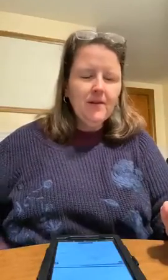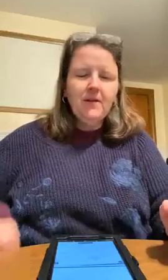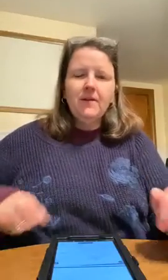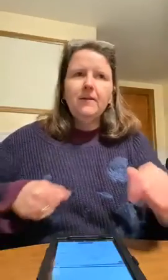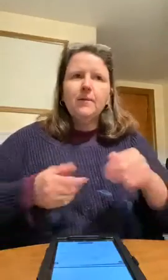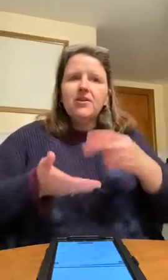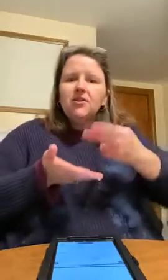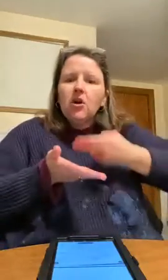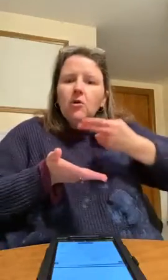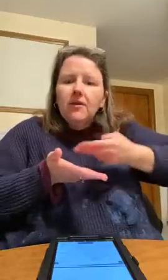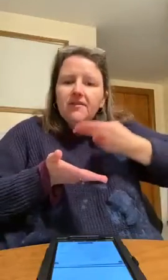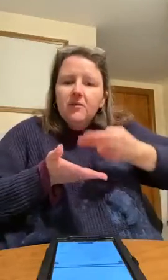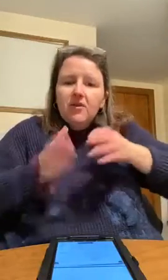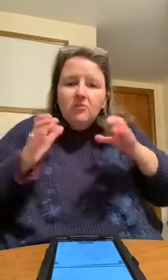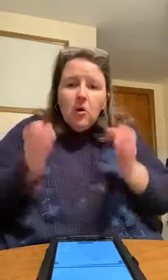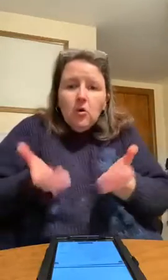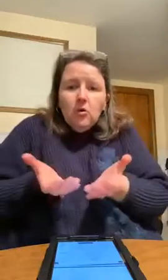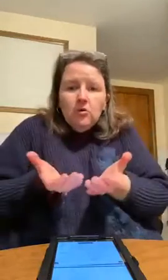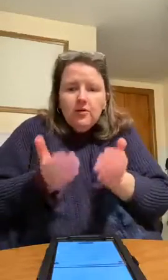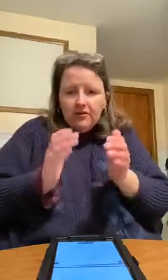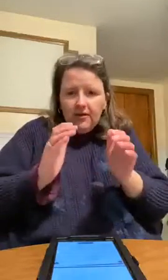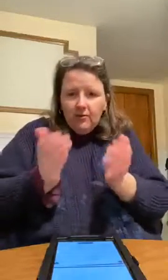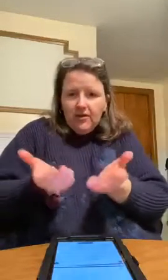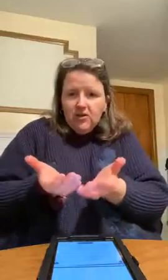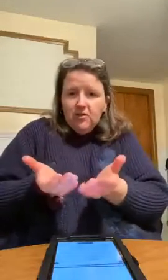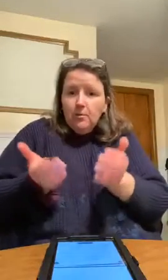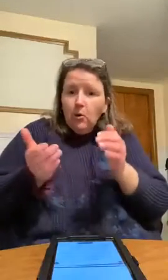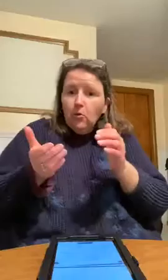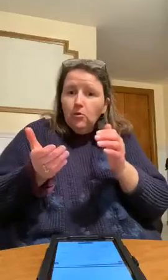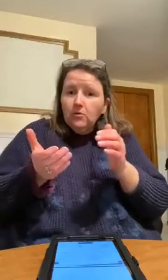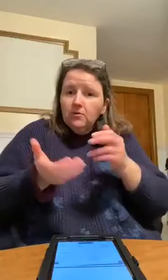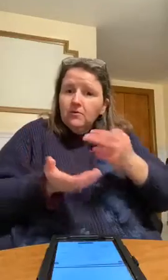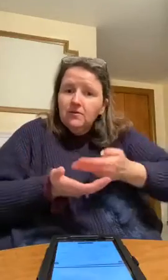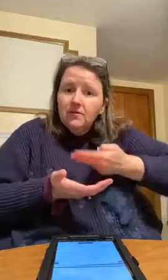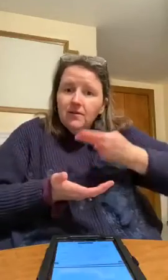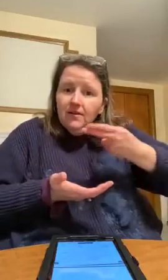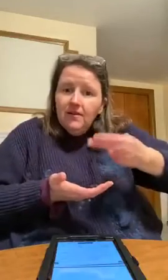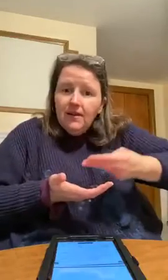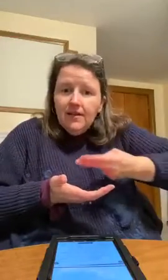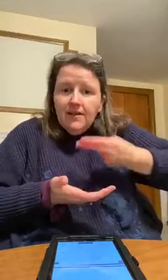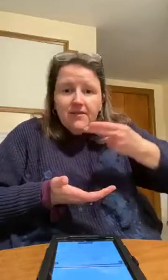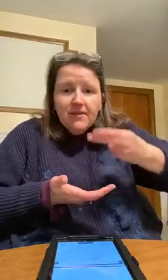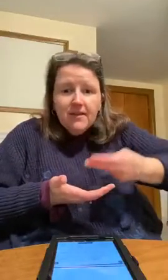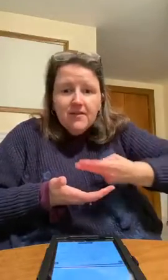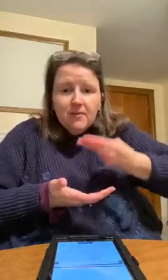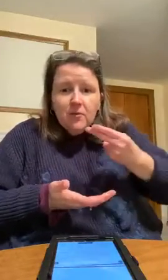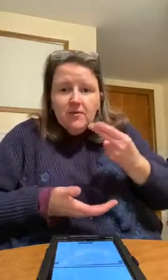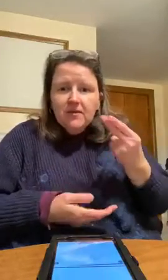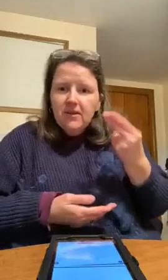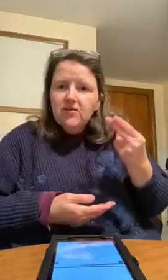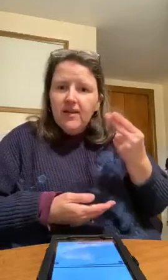If you want to show a cereal bowl, so you want to show the bowl. And this is kind of the spoon. So there's your